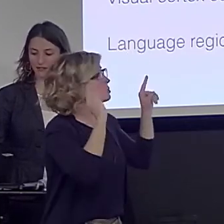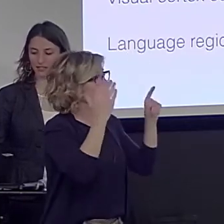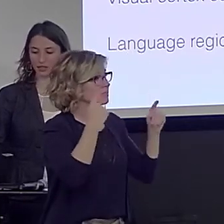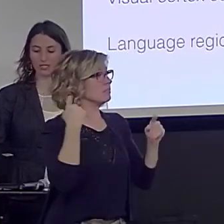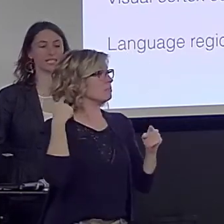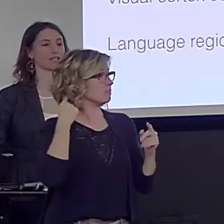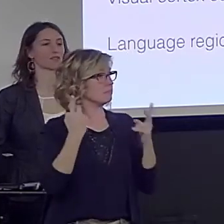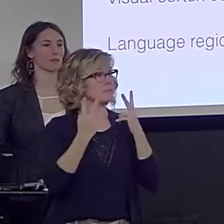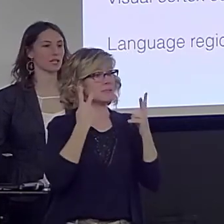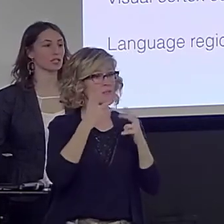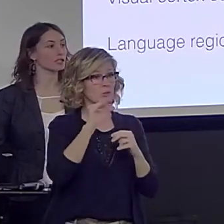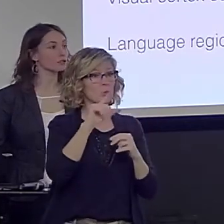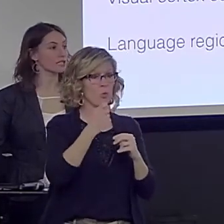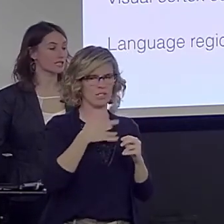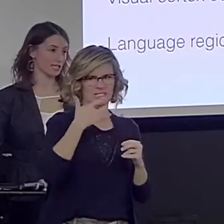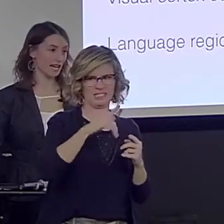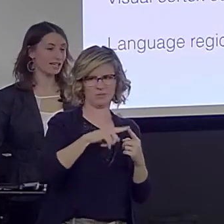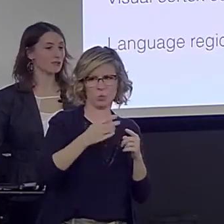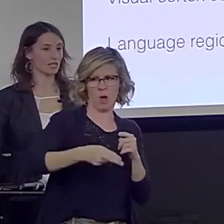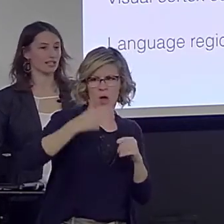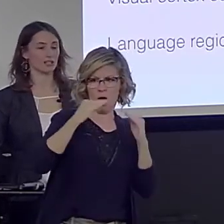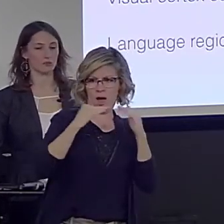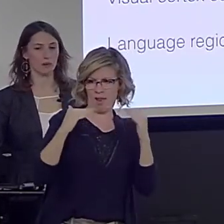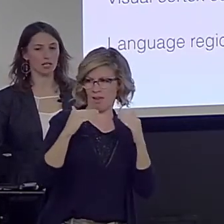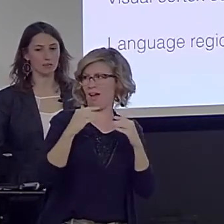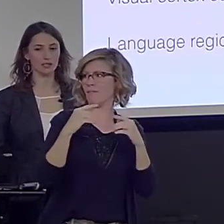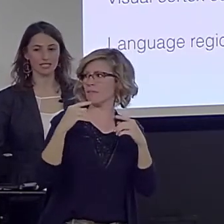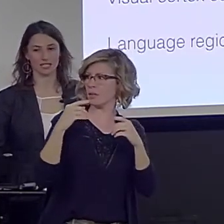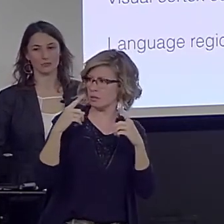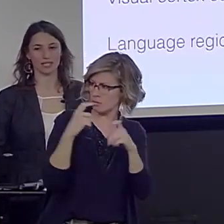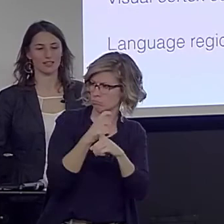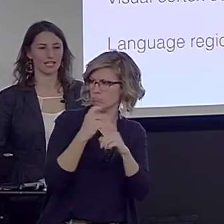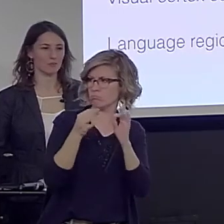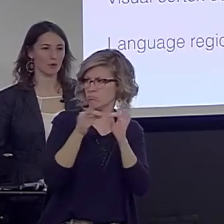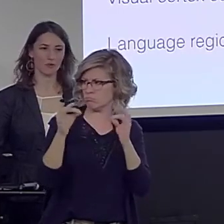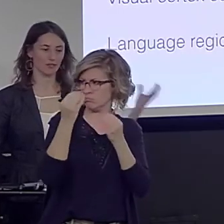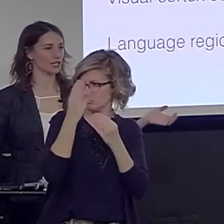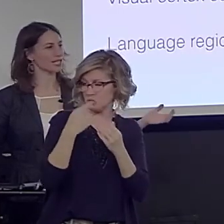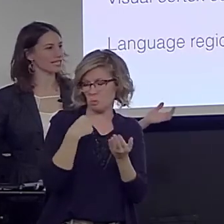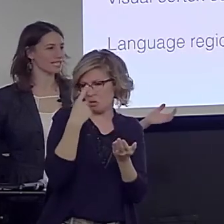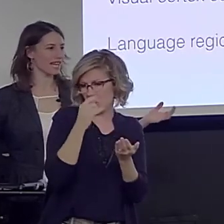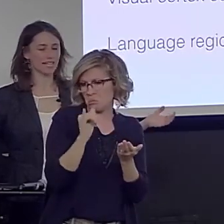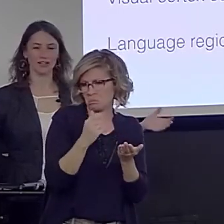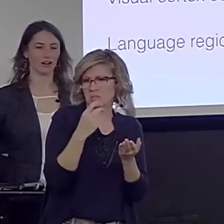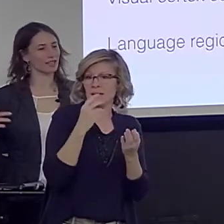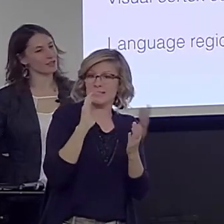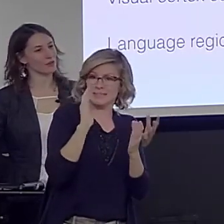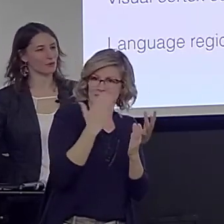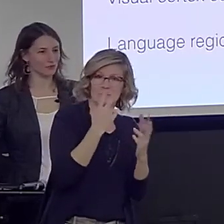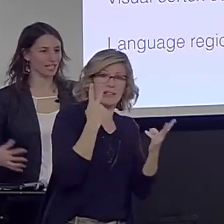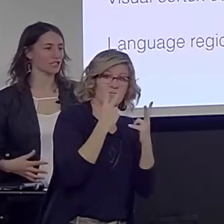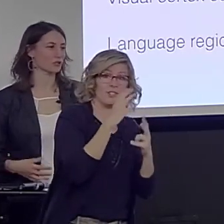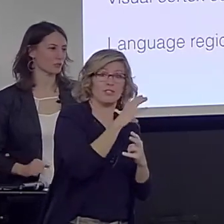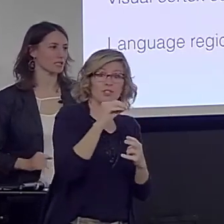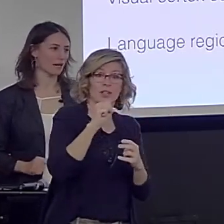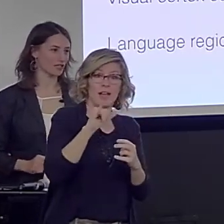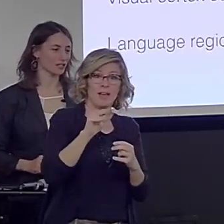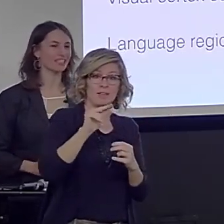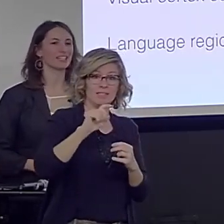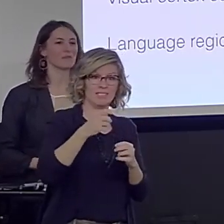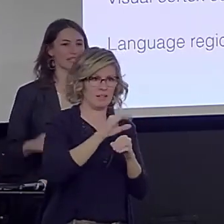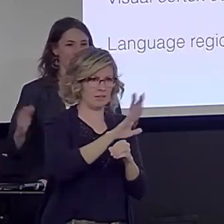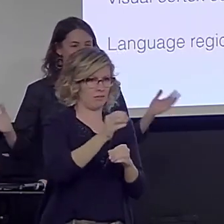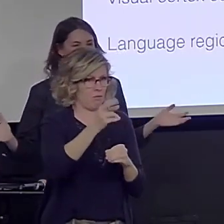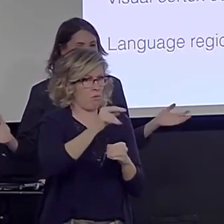to high-level linguistic information, including syntax, which I think is remarkable since we think both vision and syntax are in their own right extremely